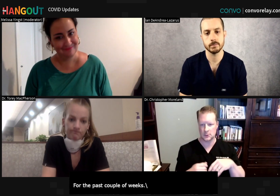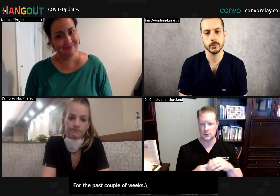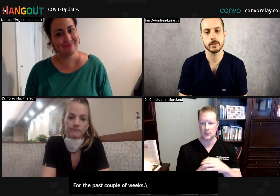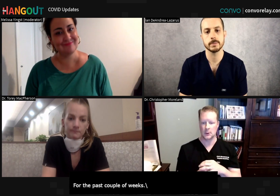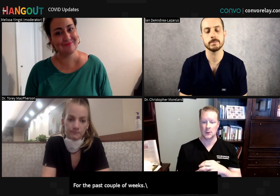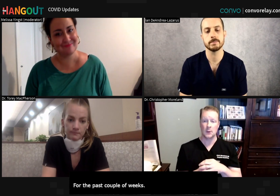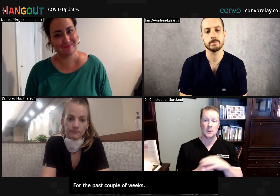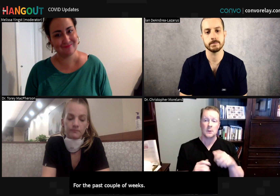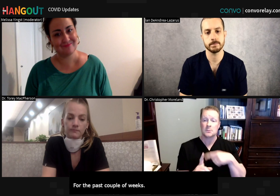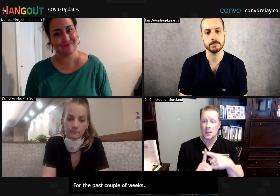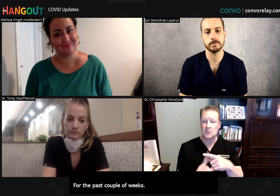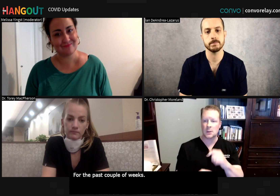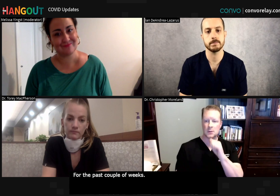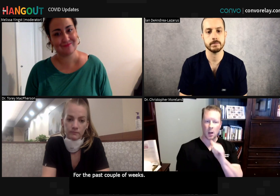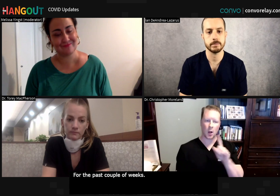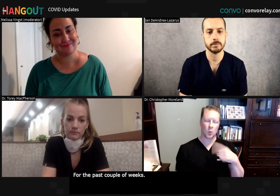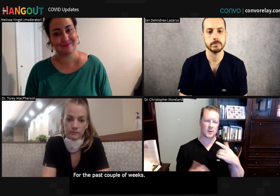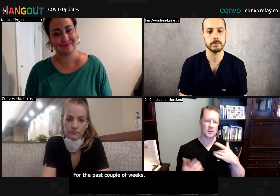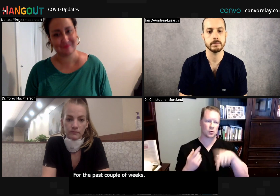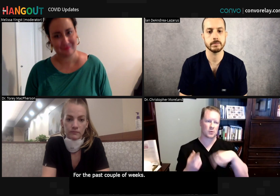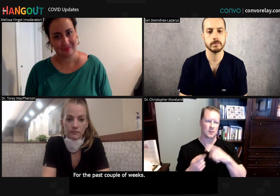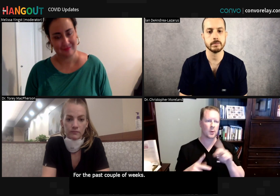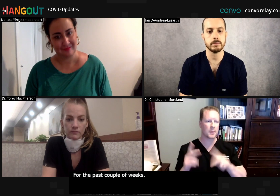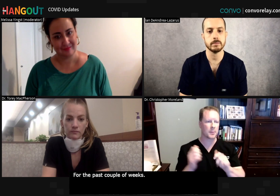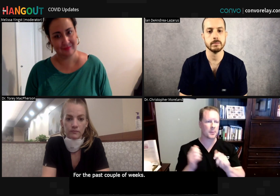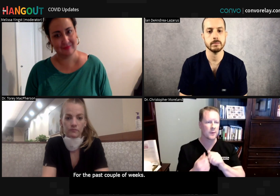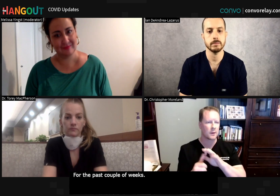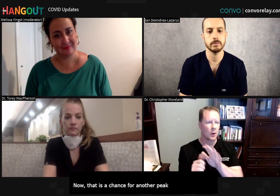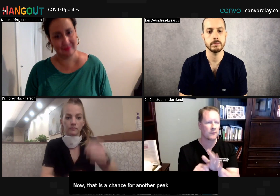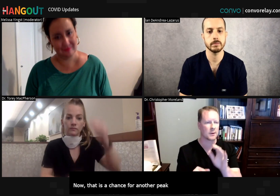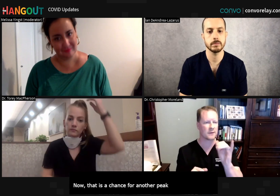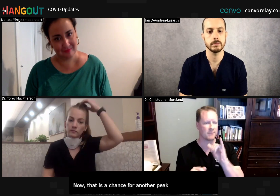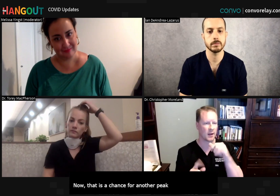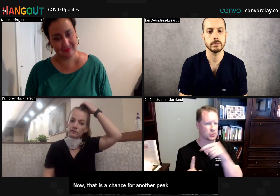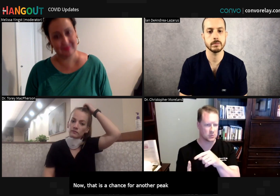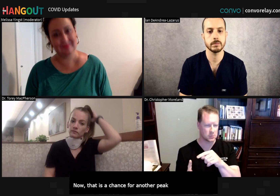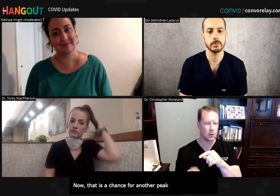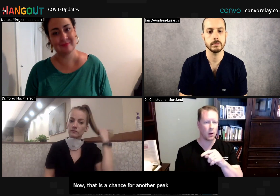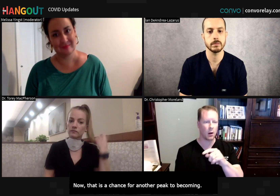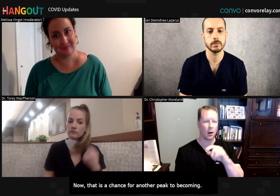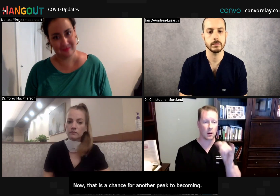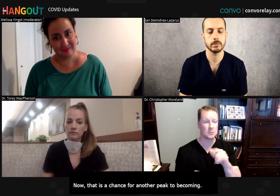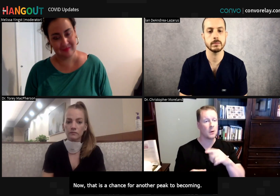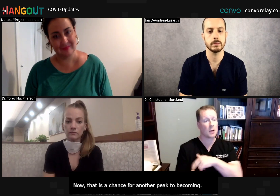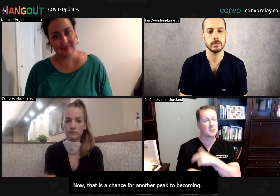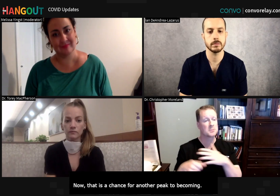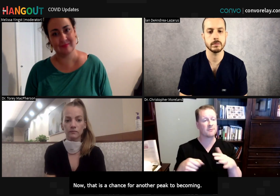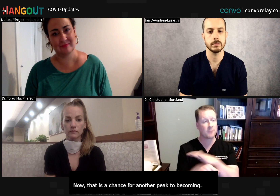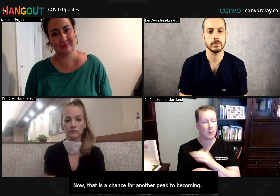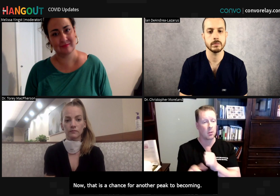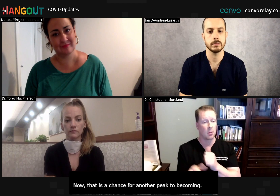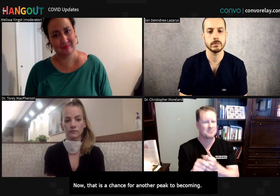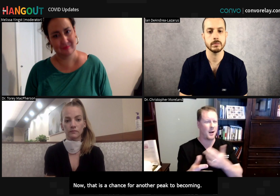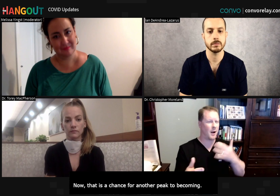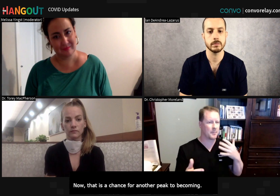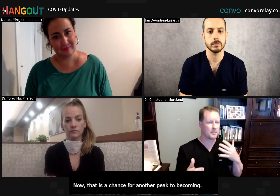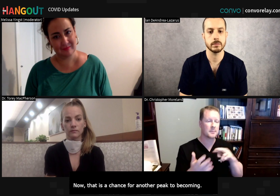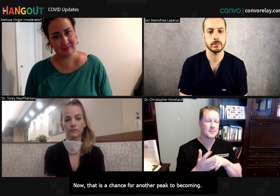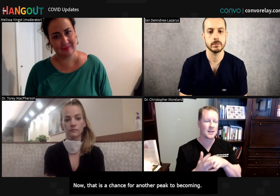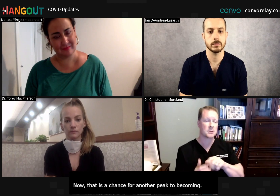another peak to be coming. And we're concerned about COVID infections with the hospitals being